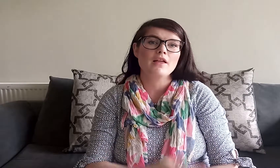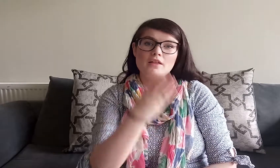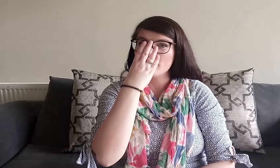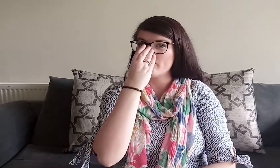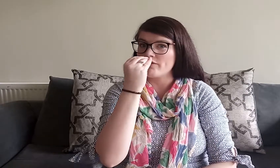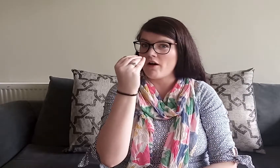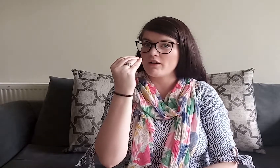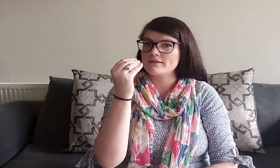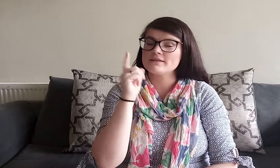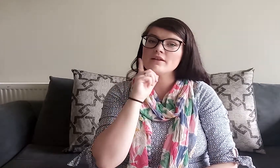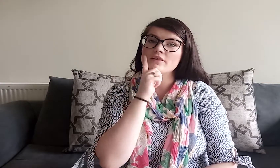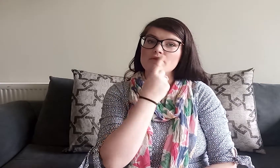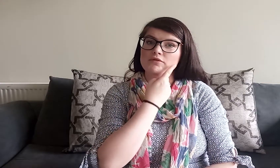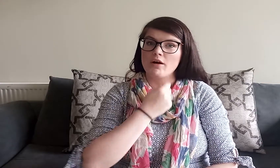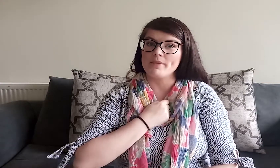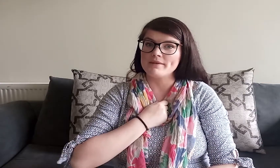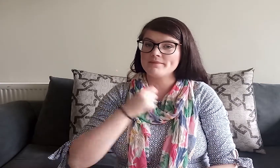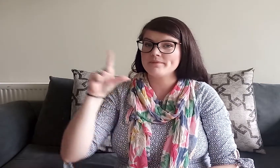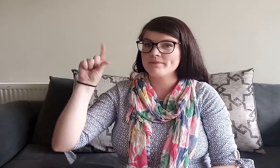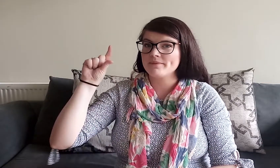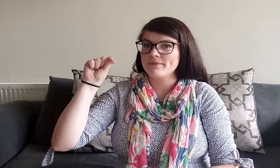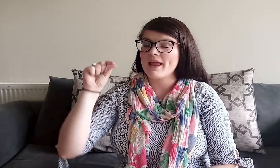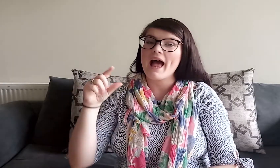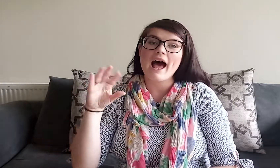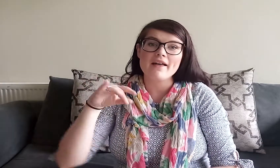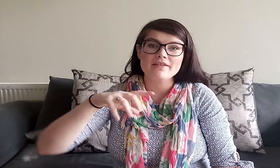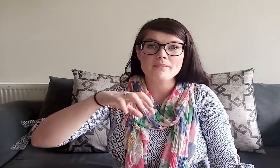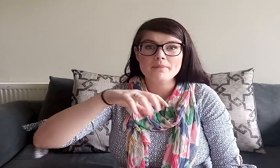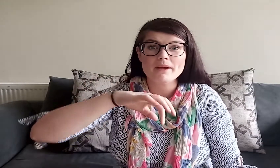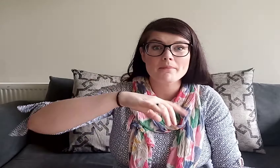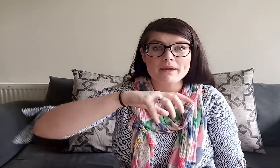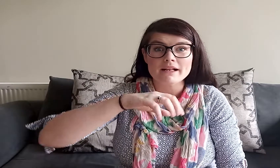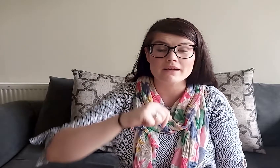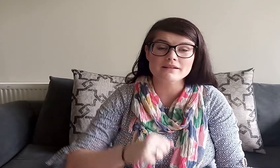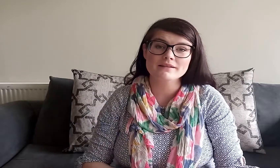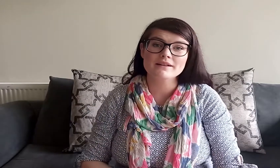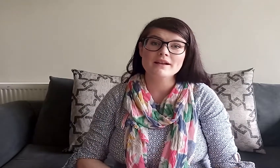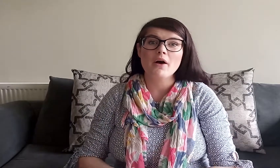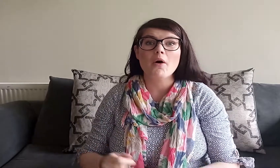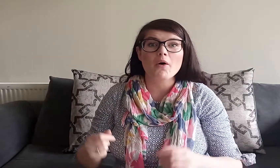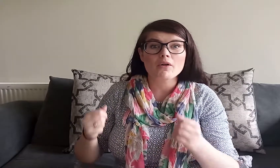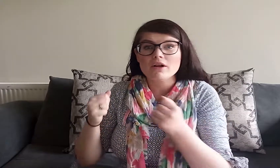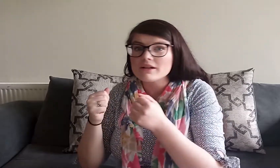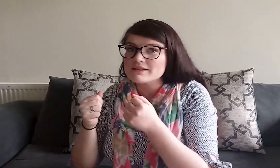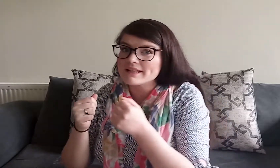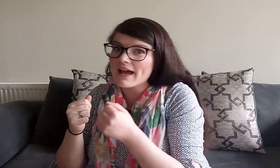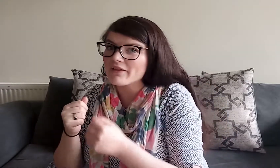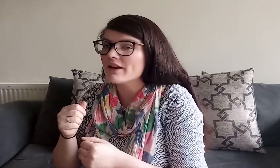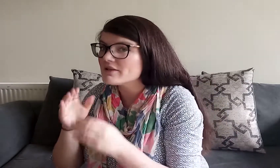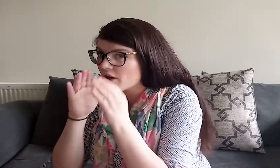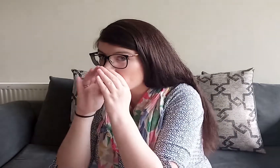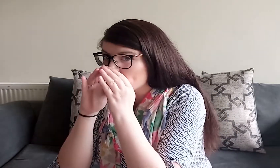The fox, the robin, and the beetle all huddled together and started